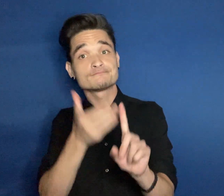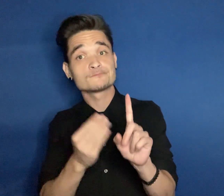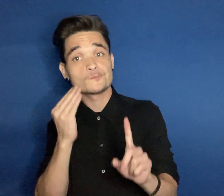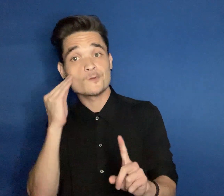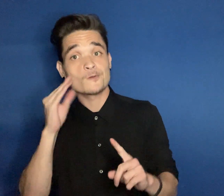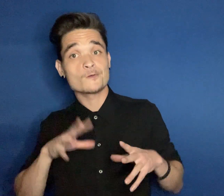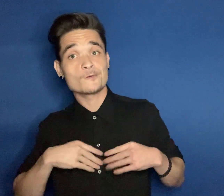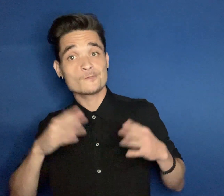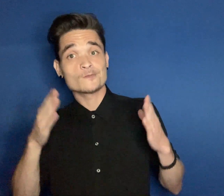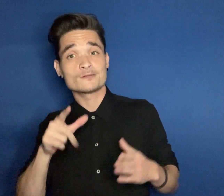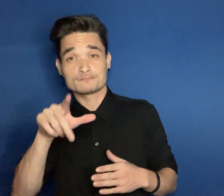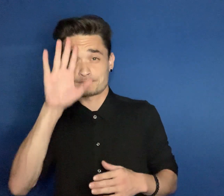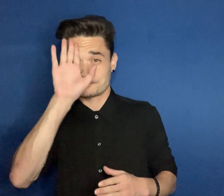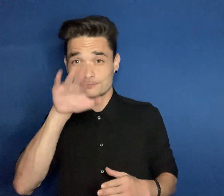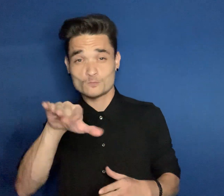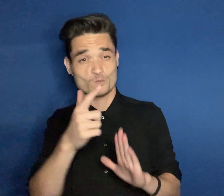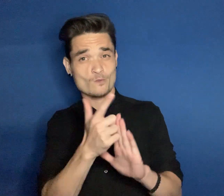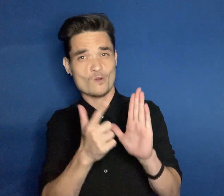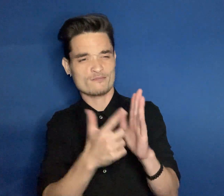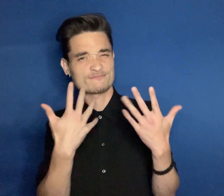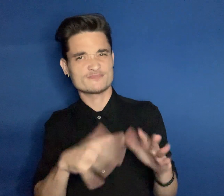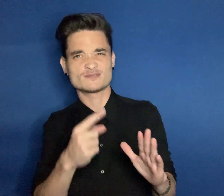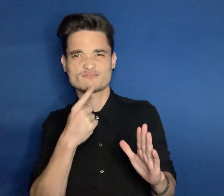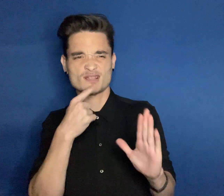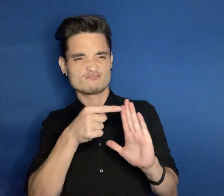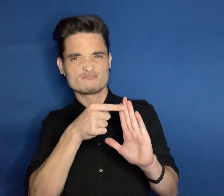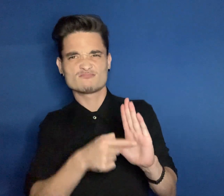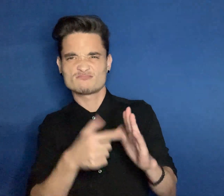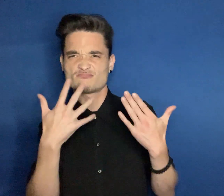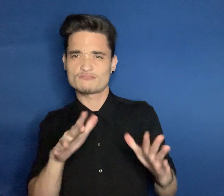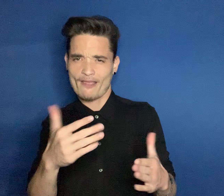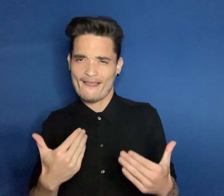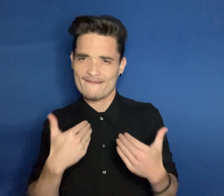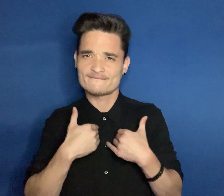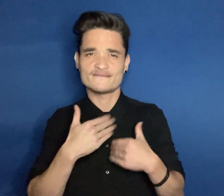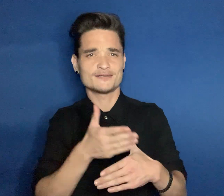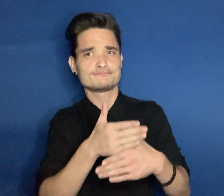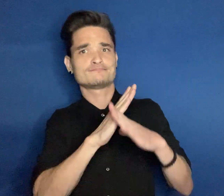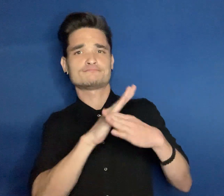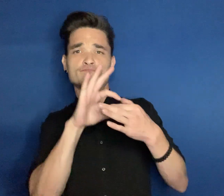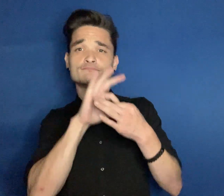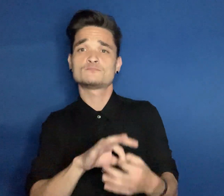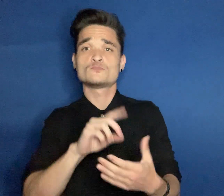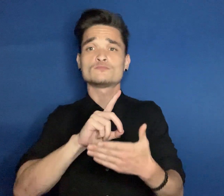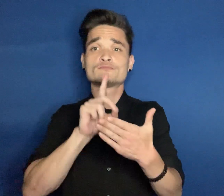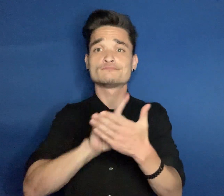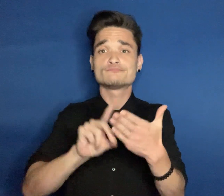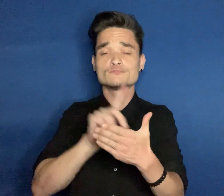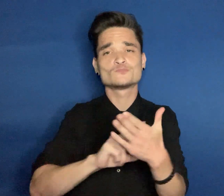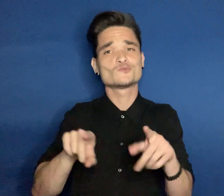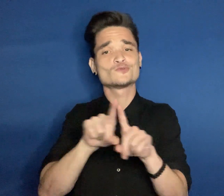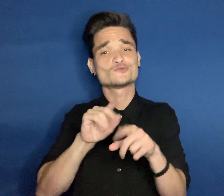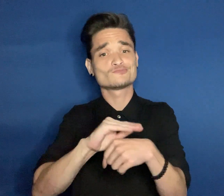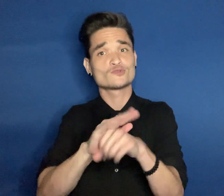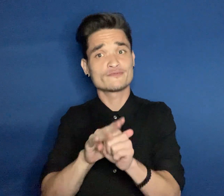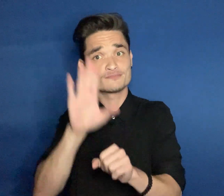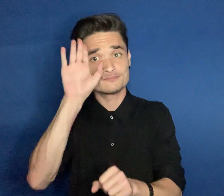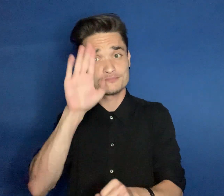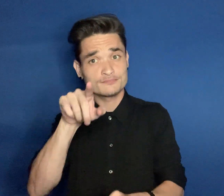as a homeowner, tenant, or prospective tenant, you are protected by law from discrimination due to COVID-19? Your